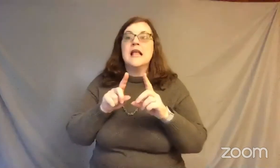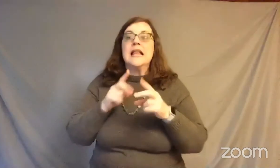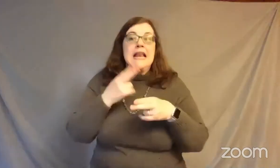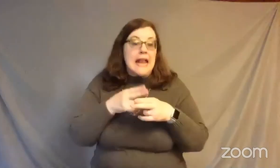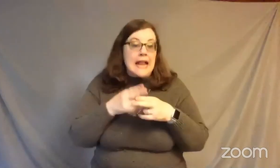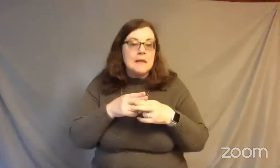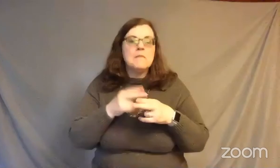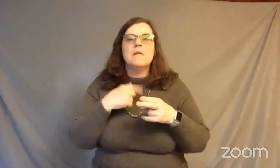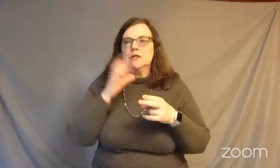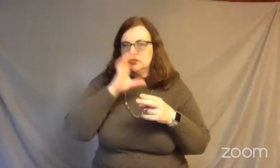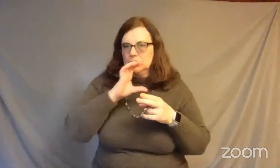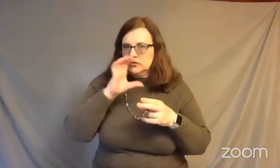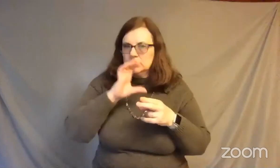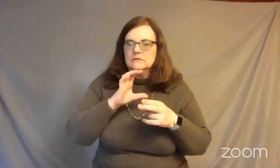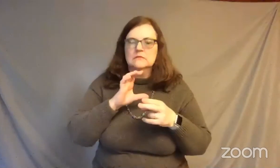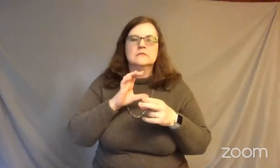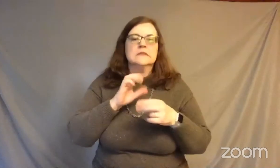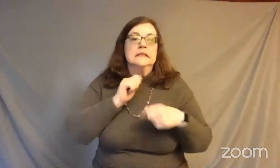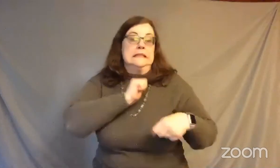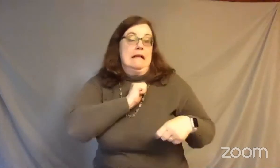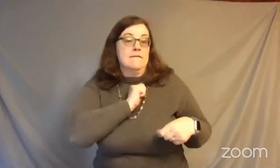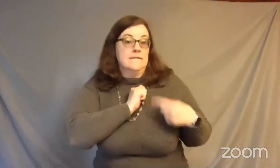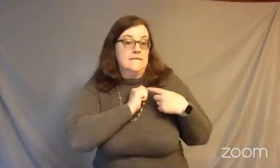do more analysis to see whether that seems to be true.